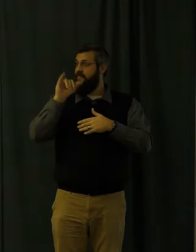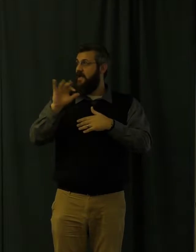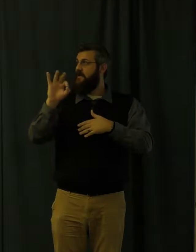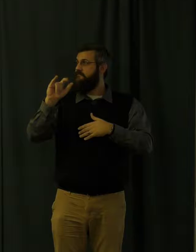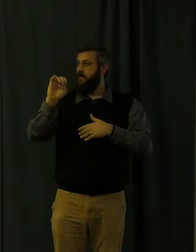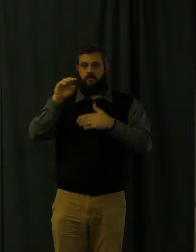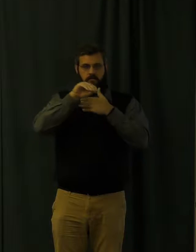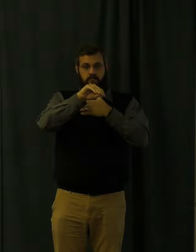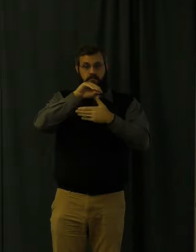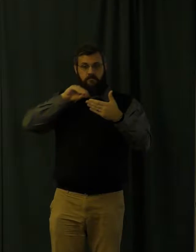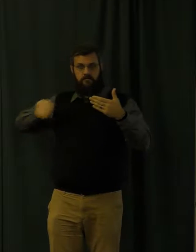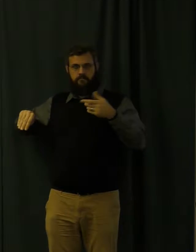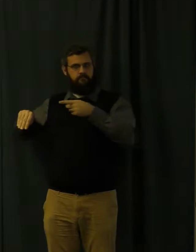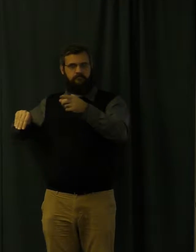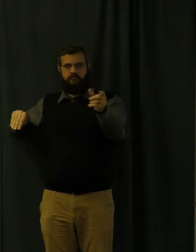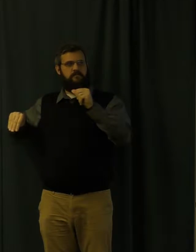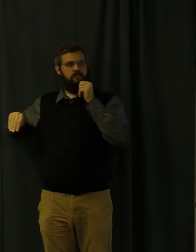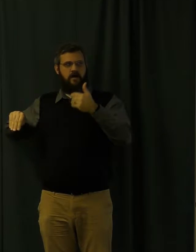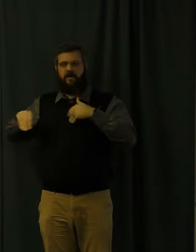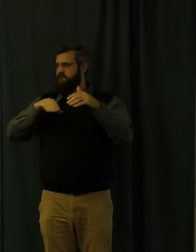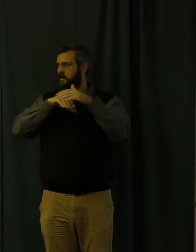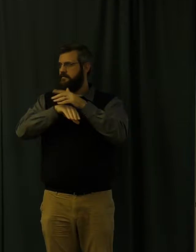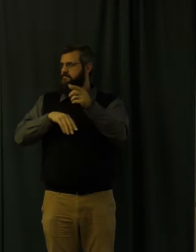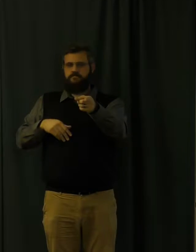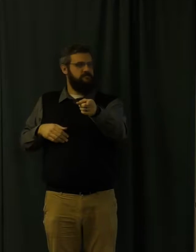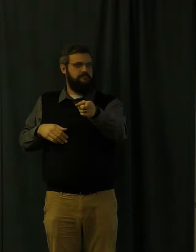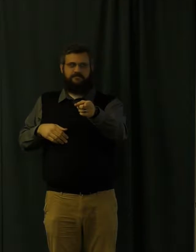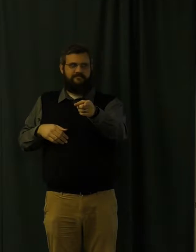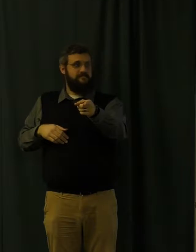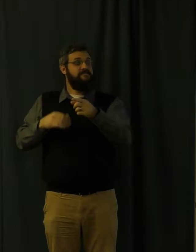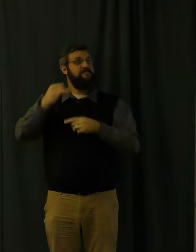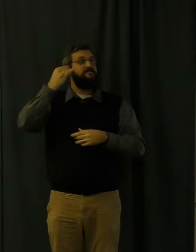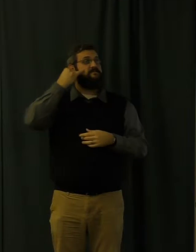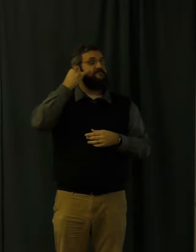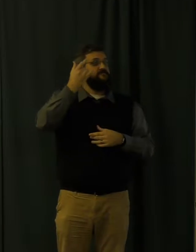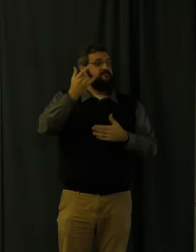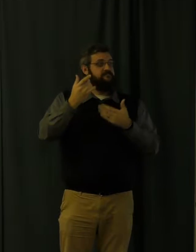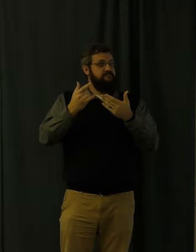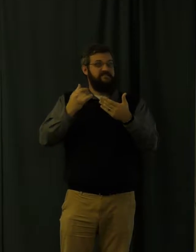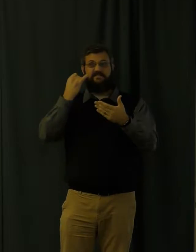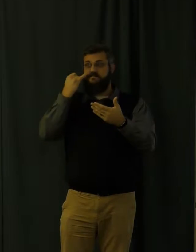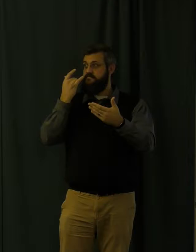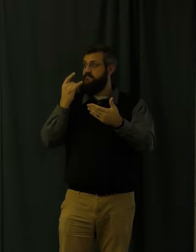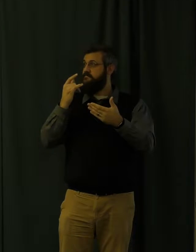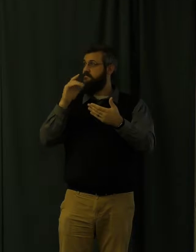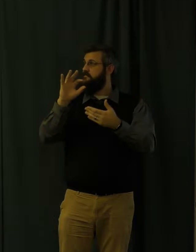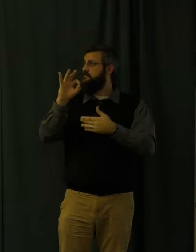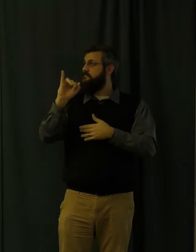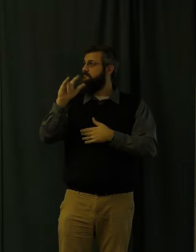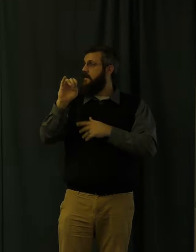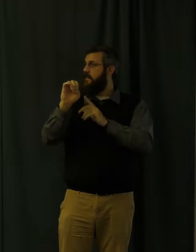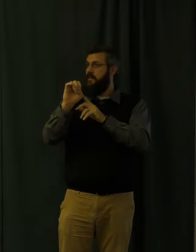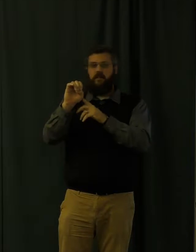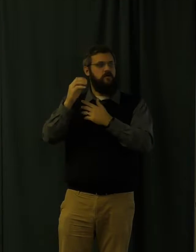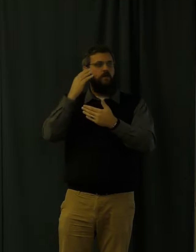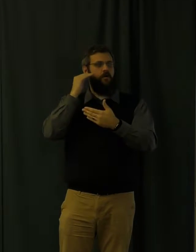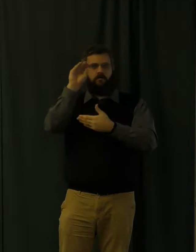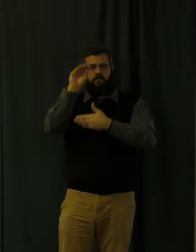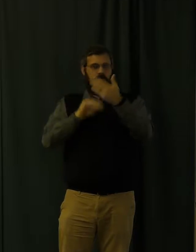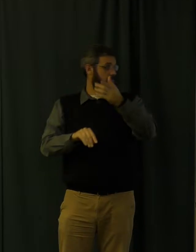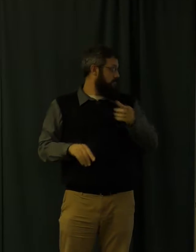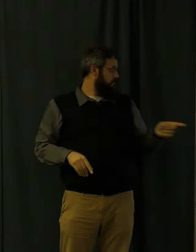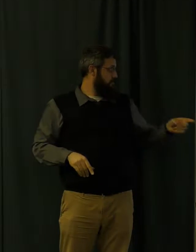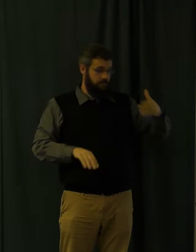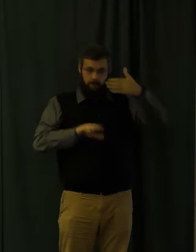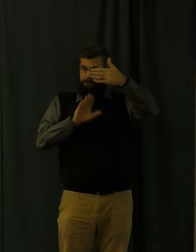folder, nobody else is going to have access. But if you just had the file like in the root of your Google